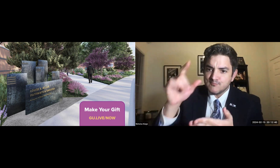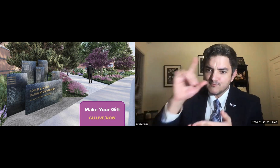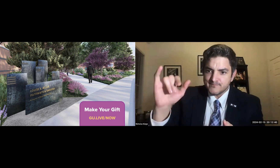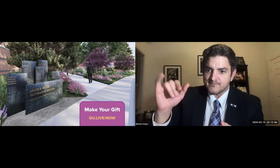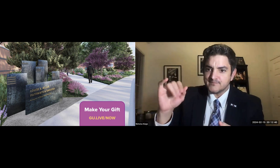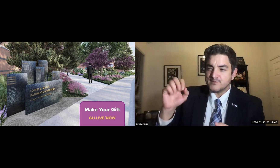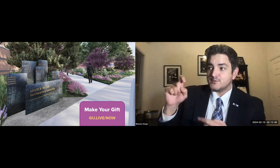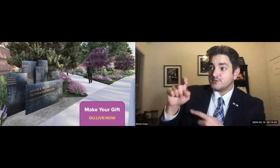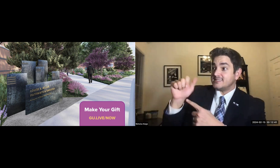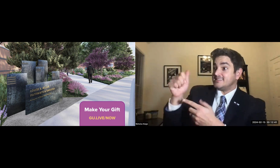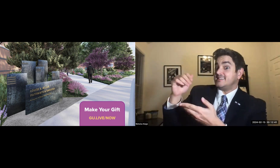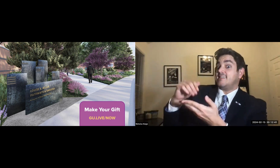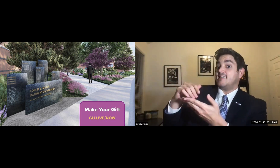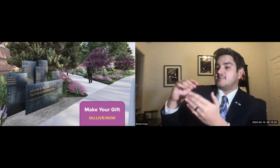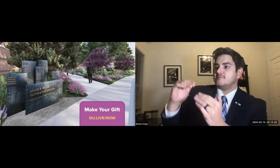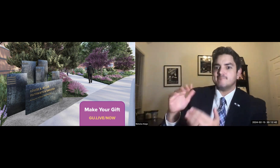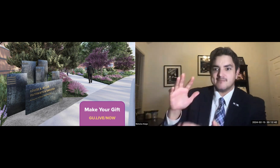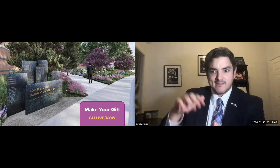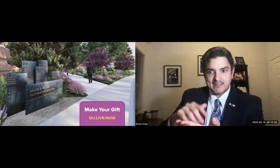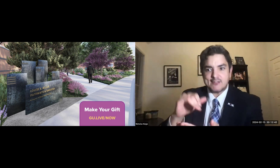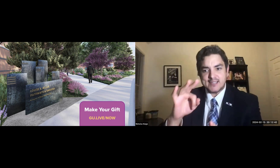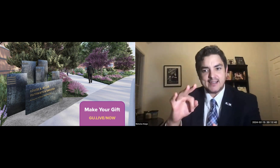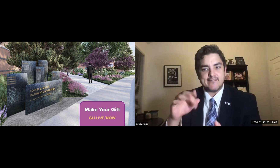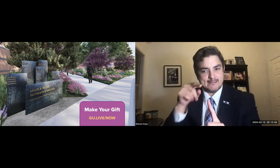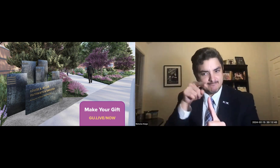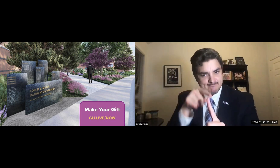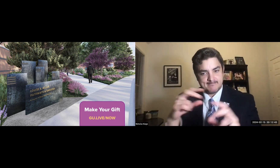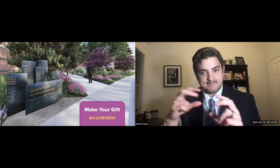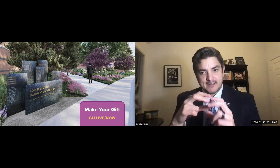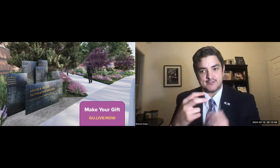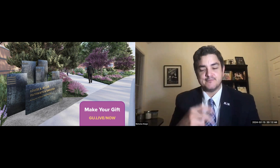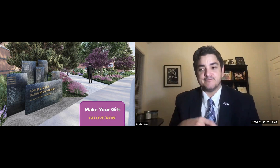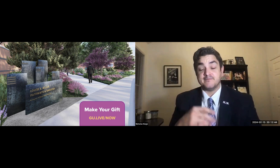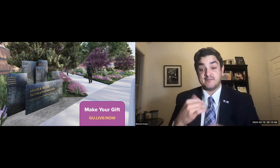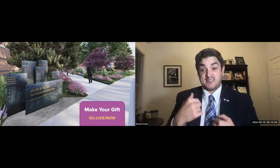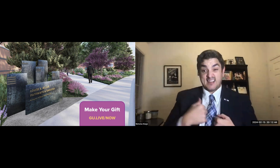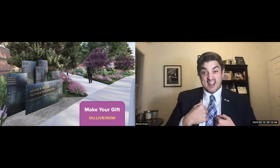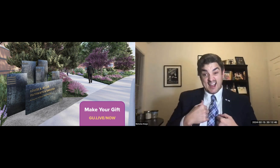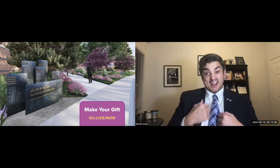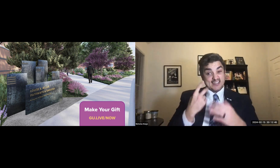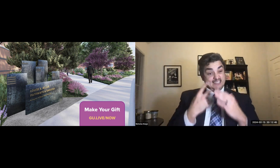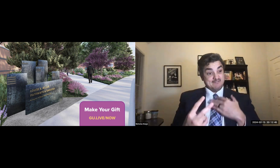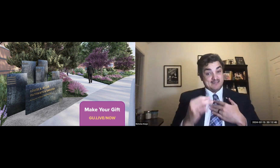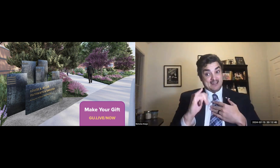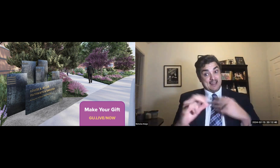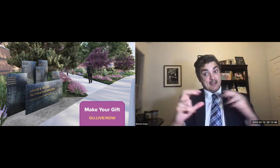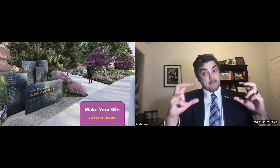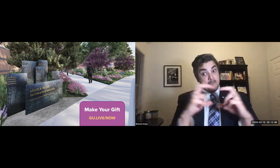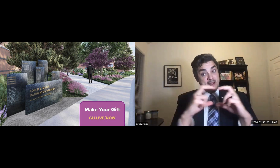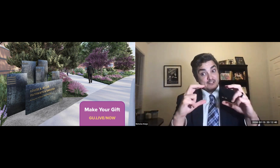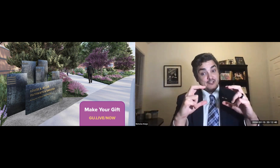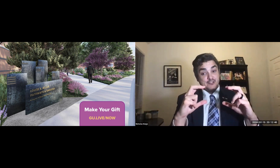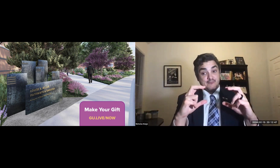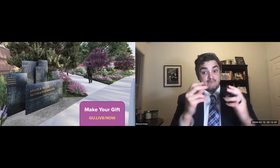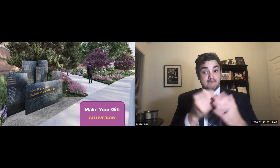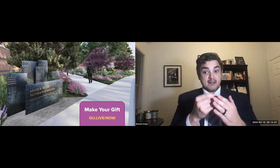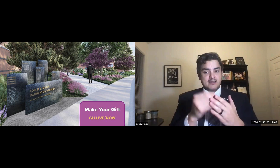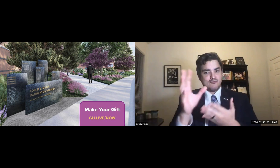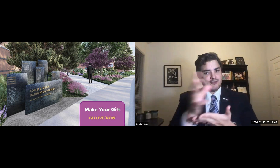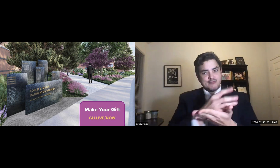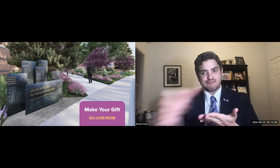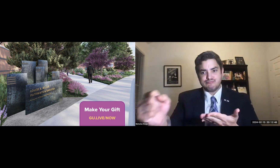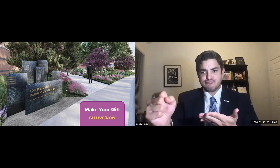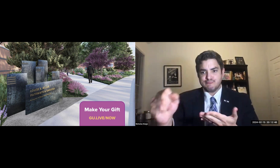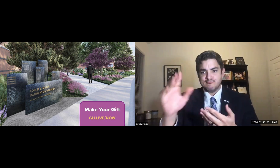then your name would be engraved there on that donor wall as a legacy, a part of this legacy. So